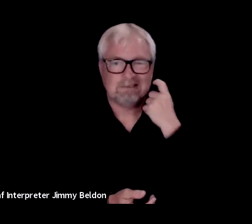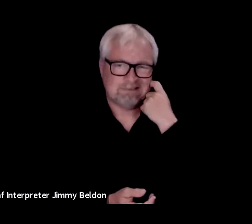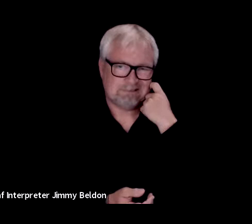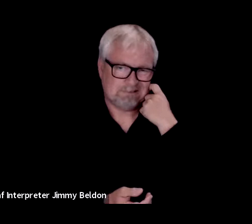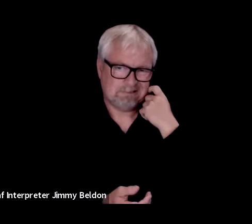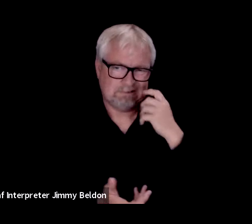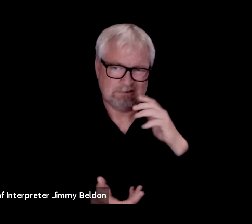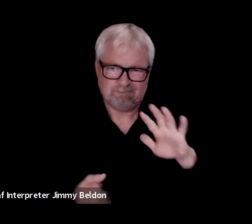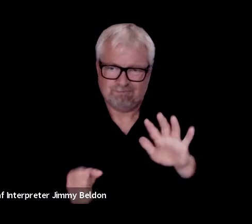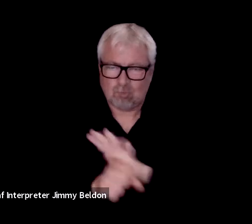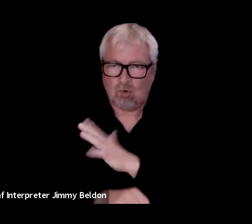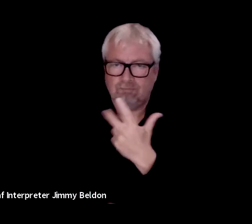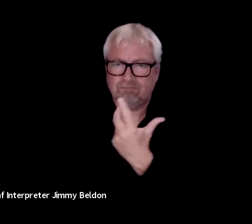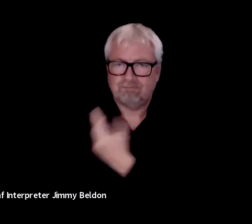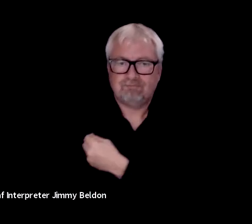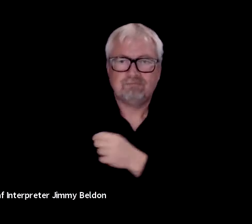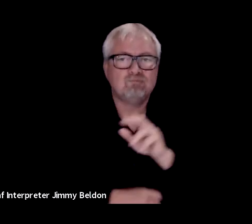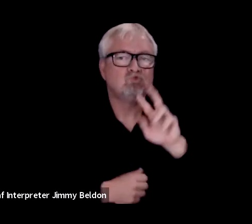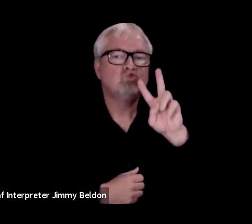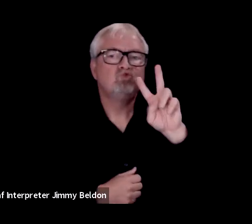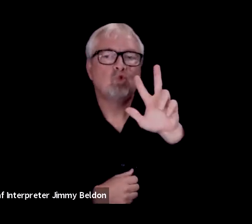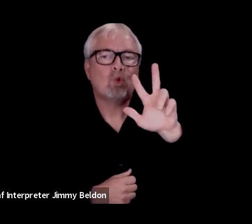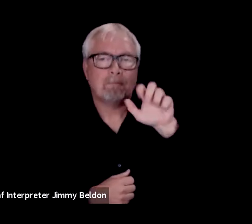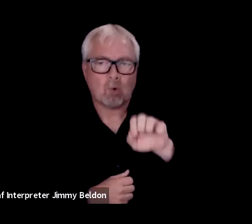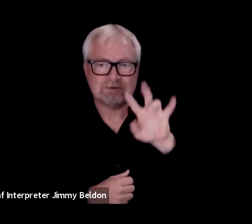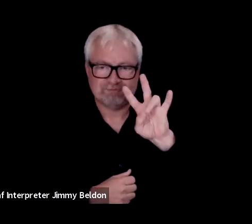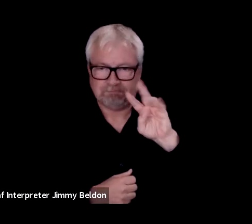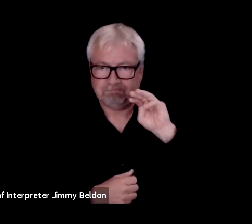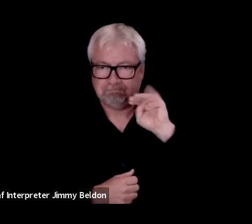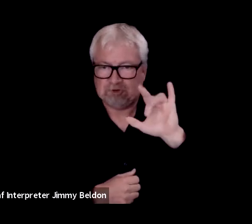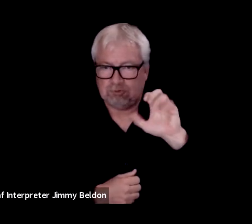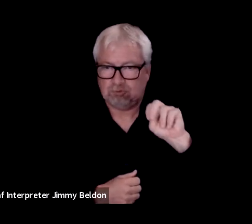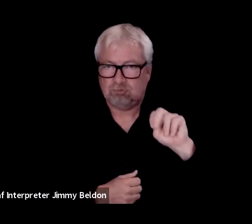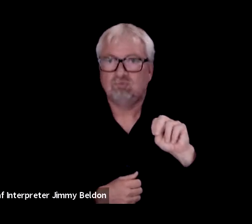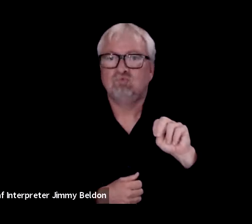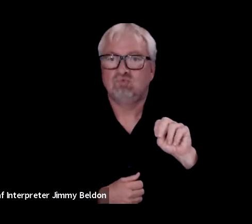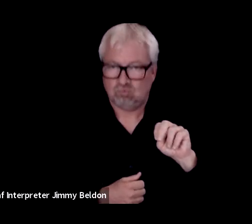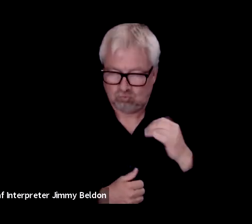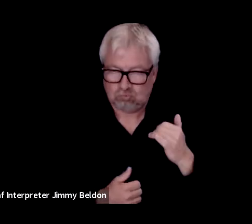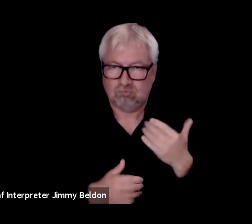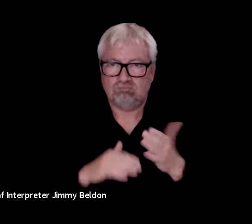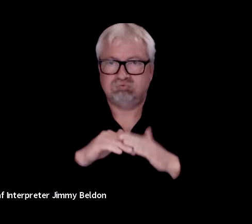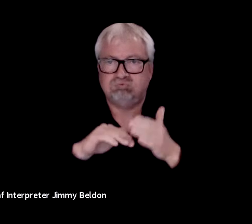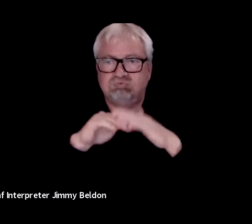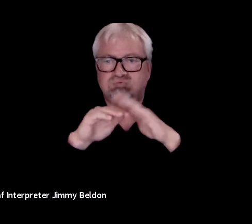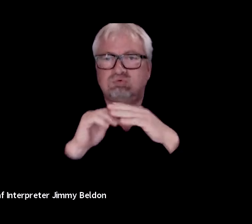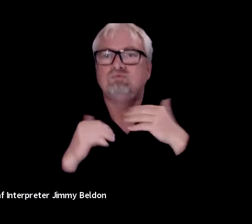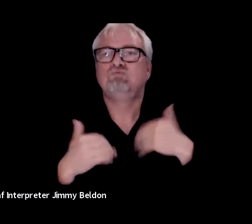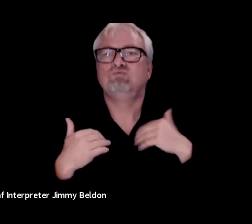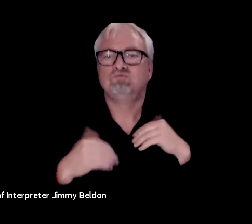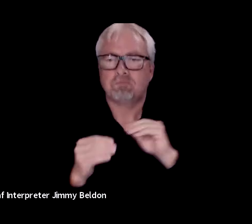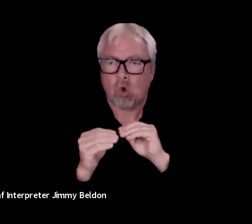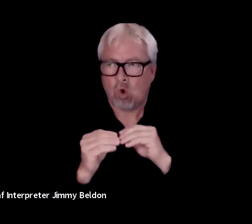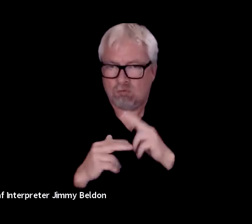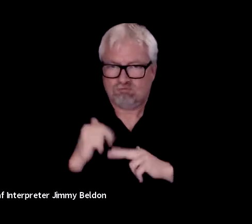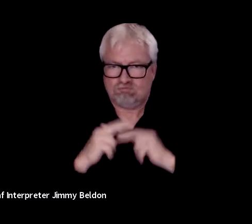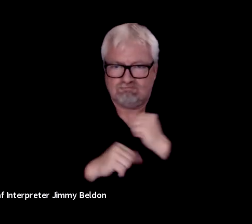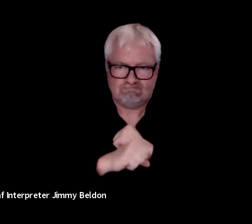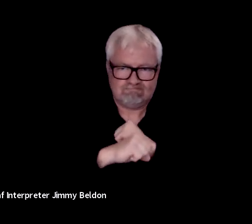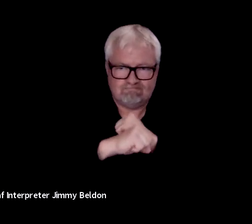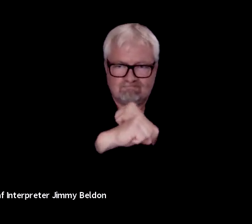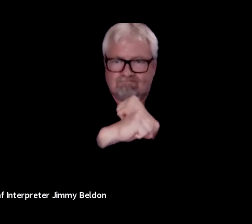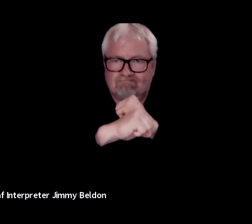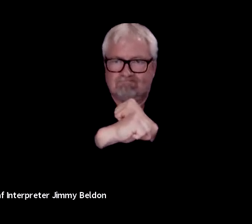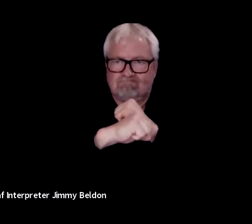us more resilient individually and as a community, and we want to thank Minnesotans for their close attention to